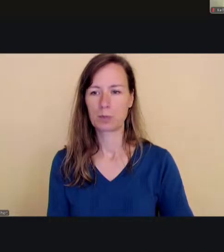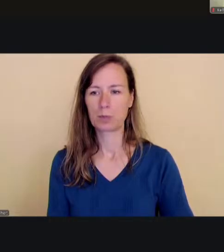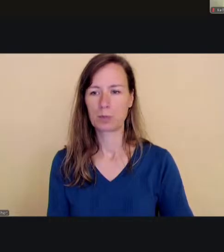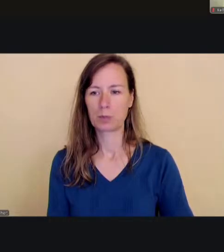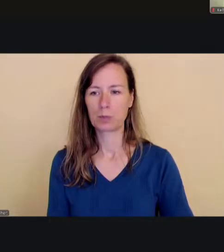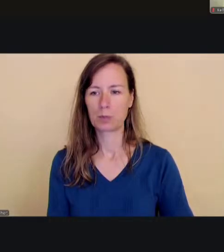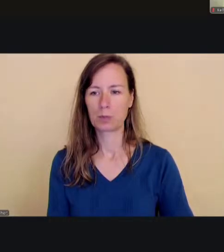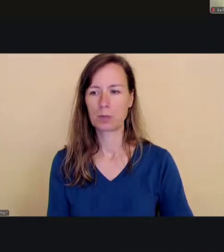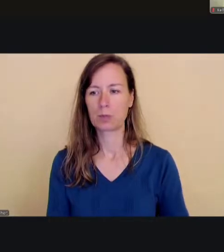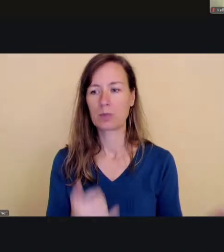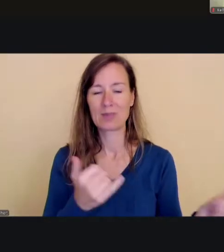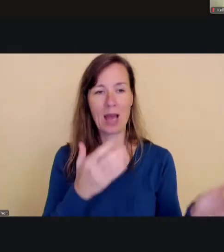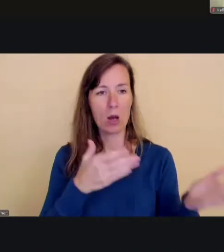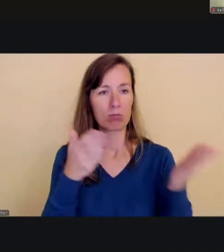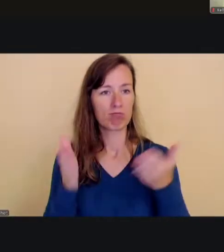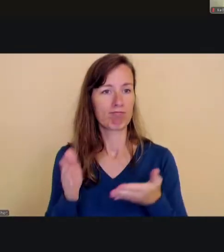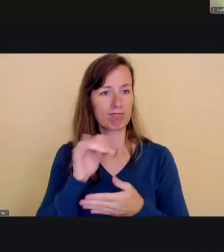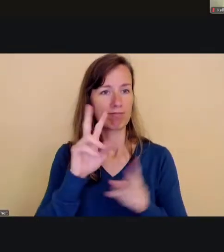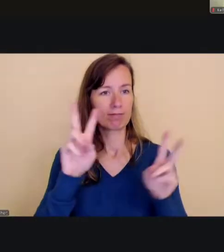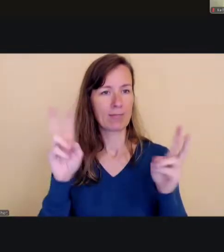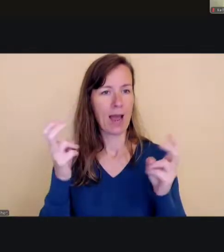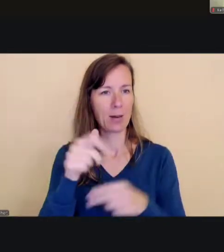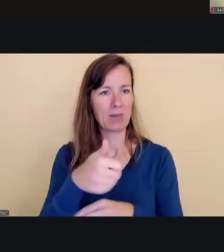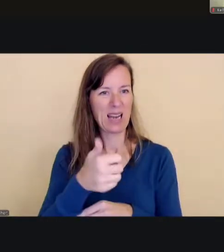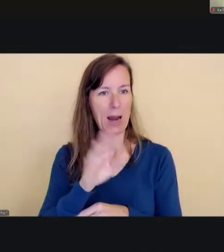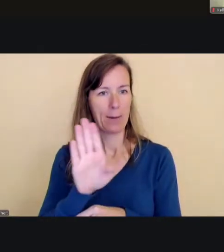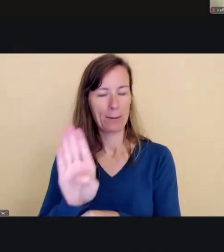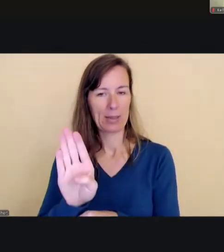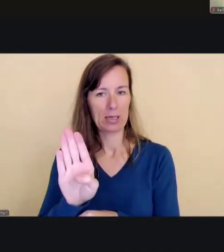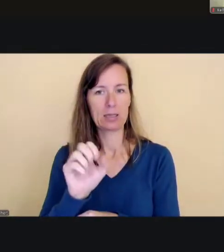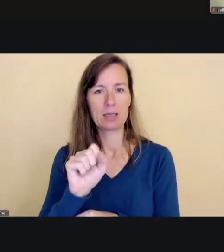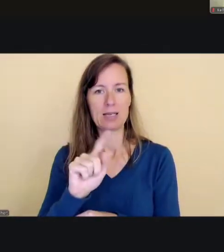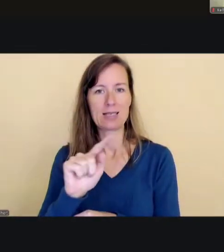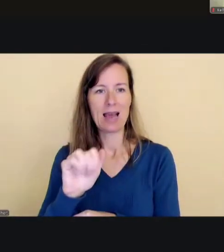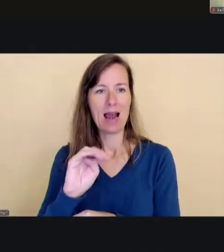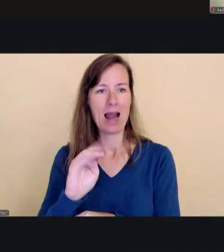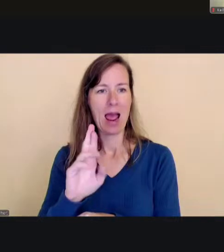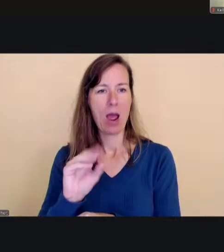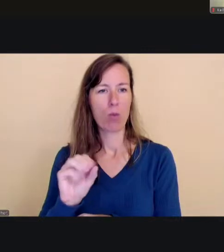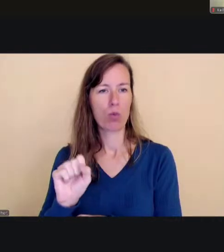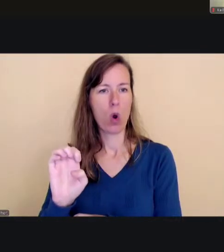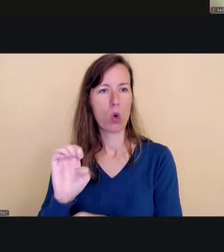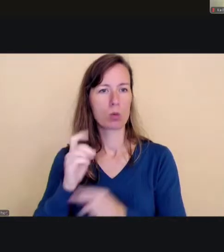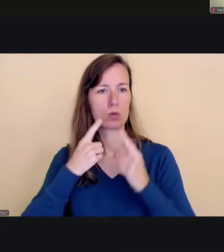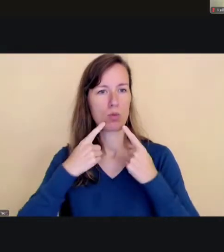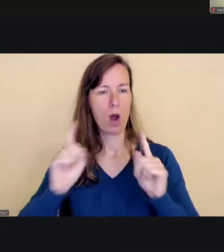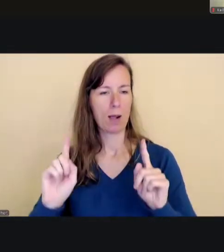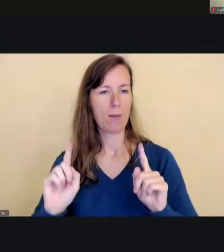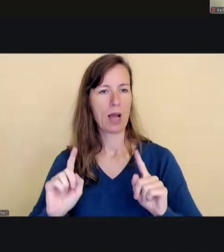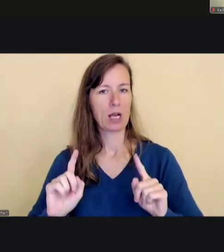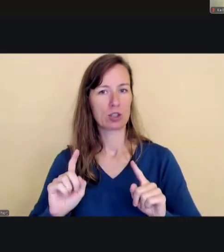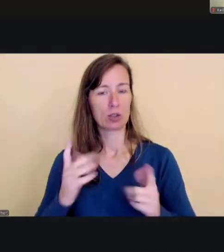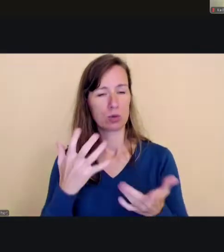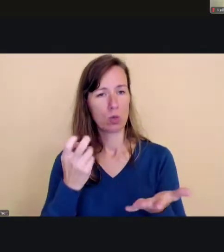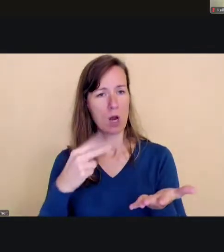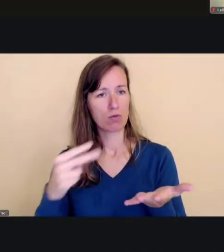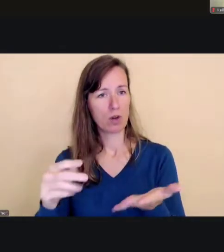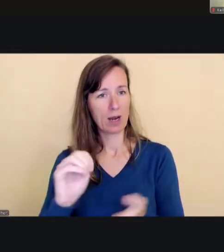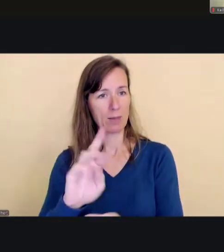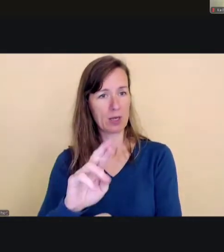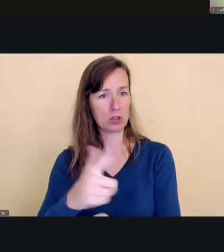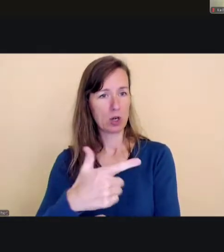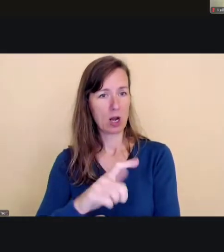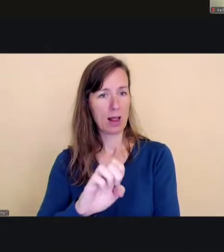item 10B, which is the St. Ambrose Proclamation. Would you like to read this, Mr. LeGloahec?